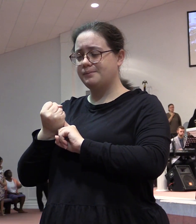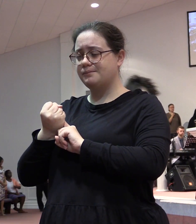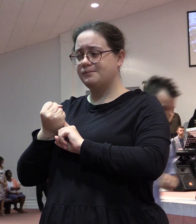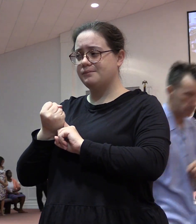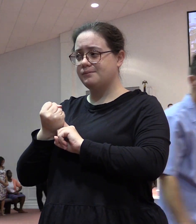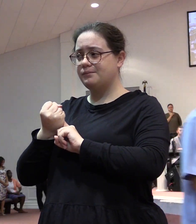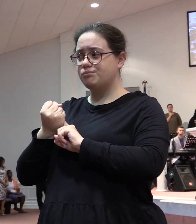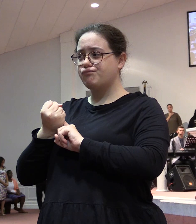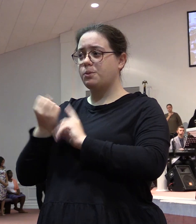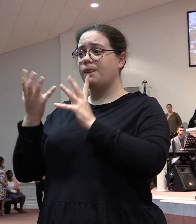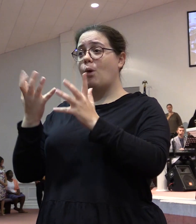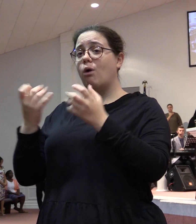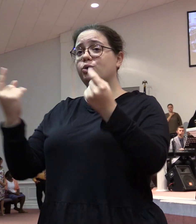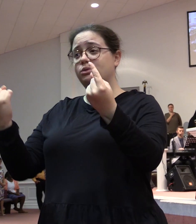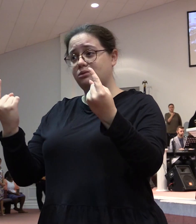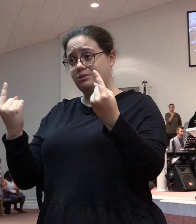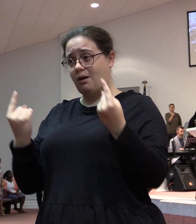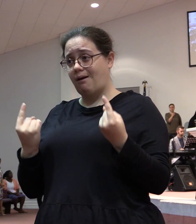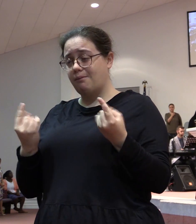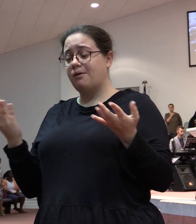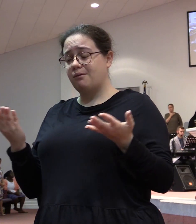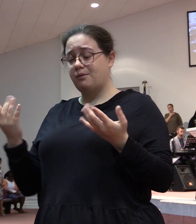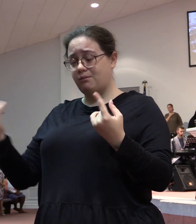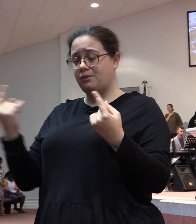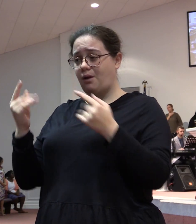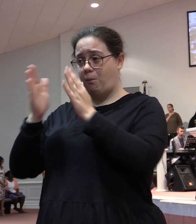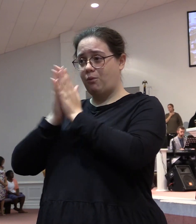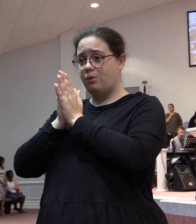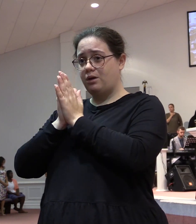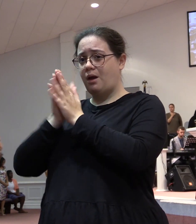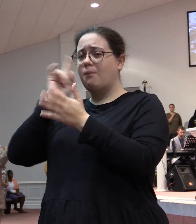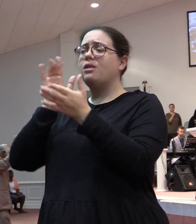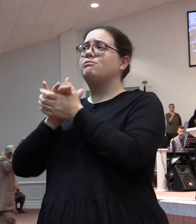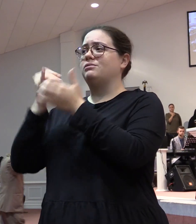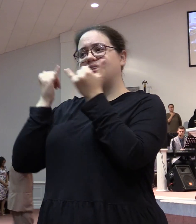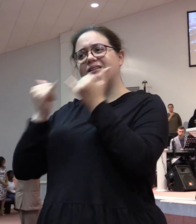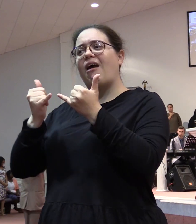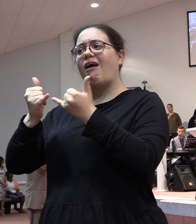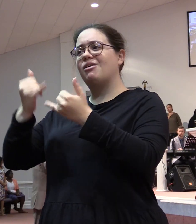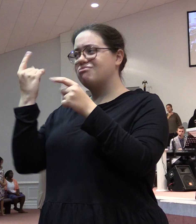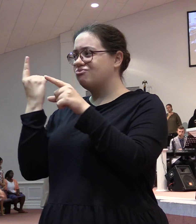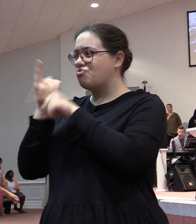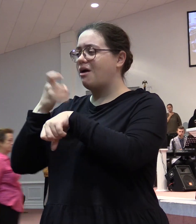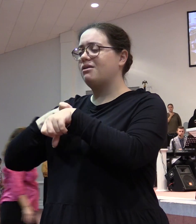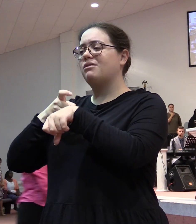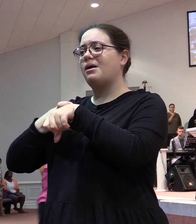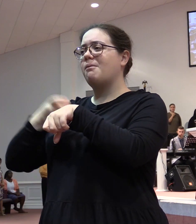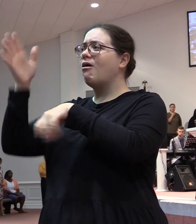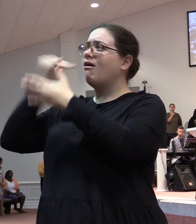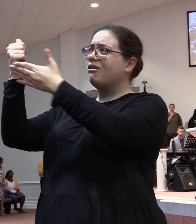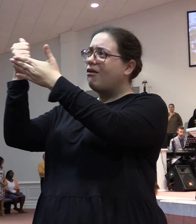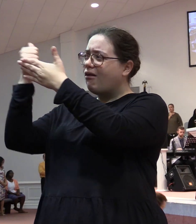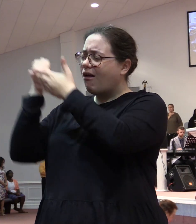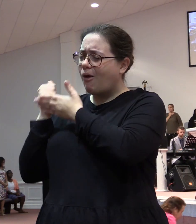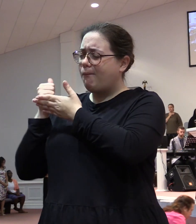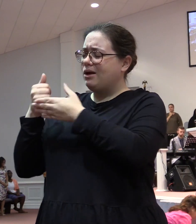I want you to come to this front and I want you to believe that today's the day that God's going to help me break